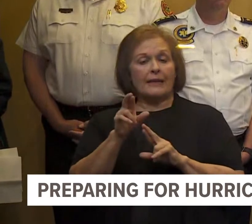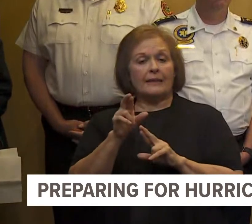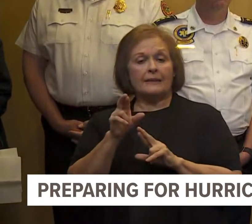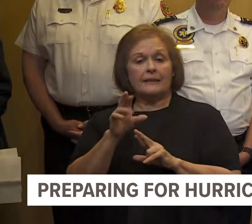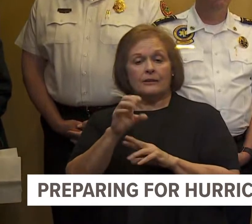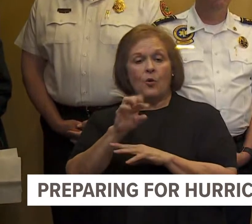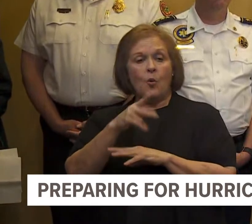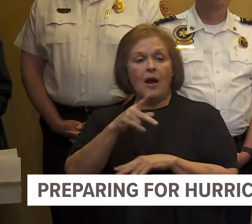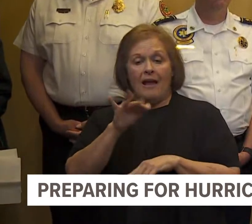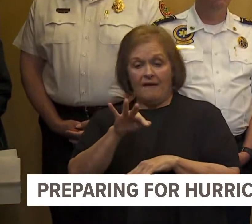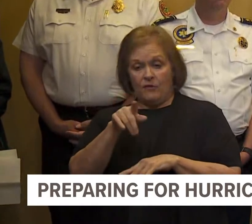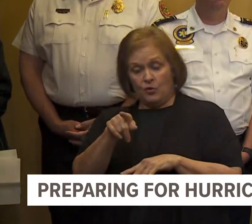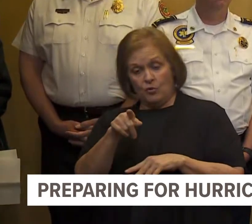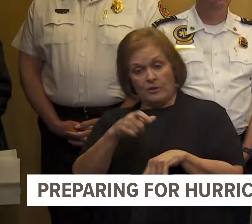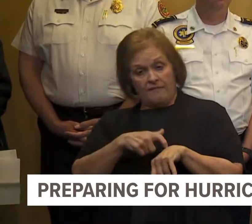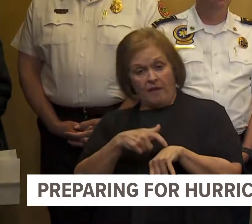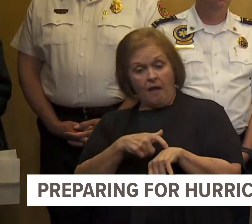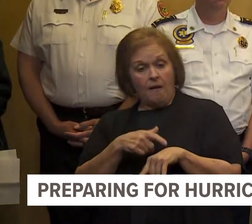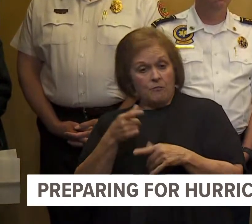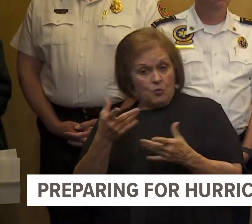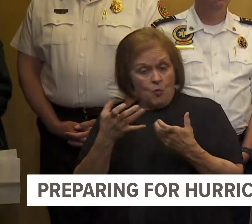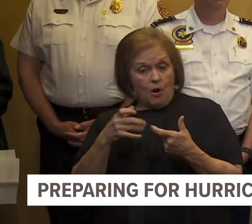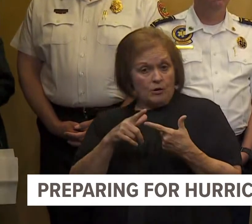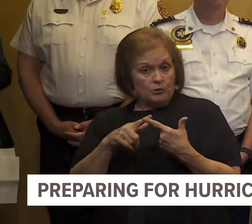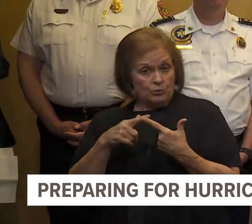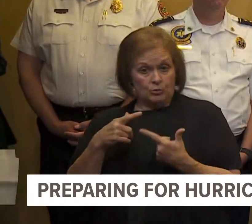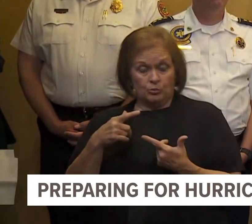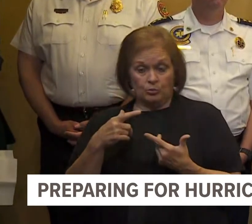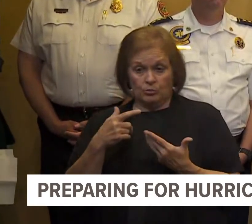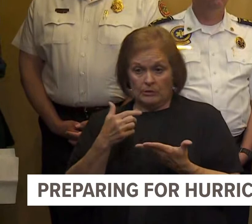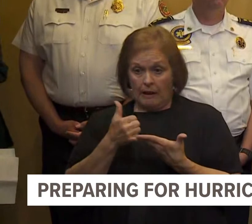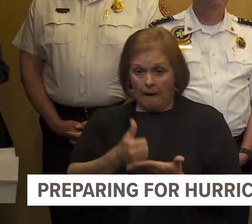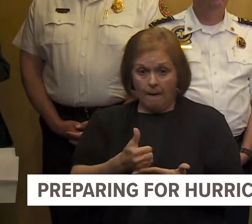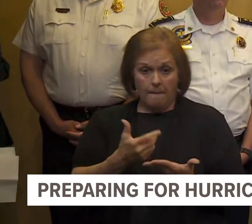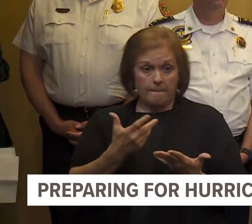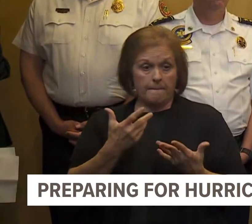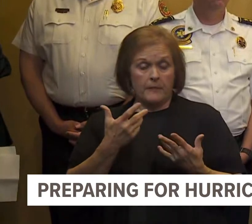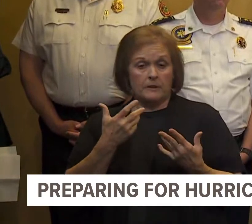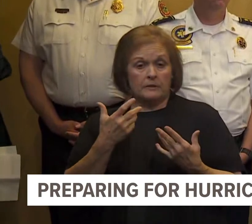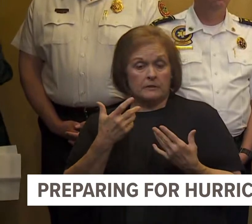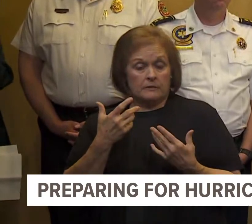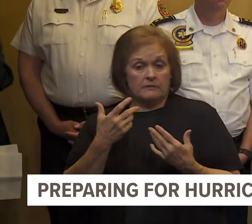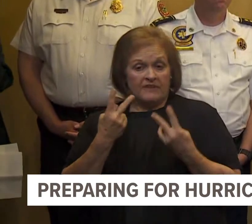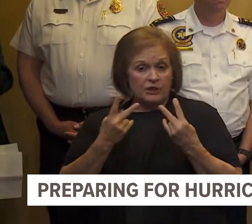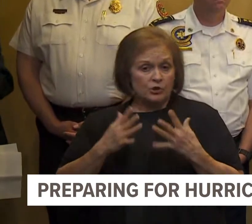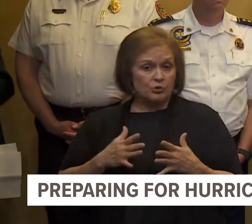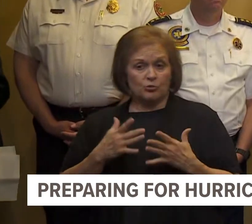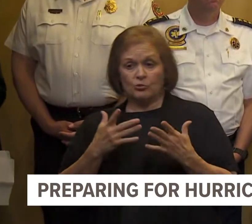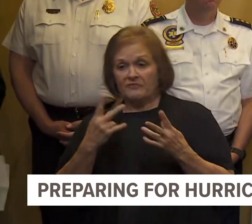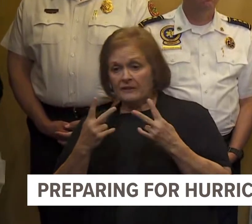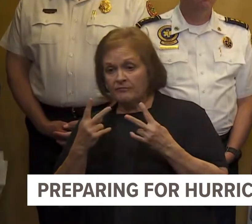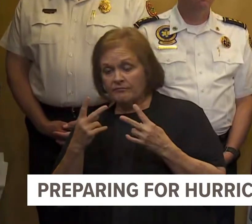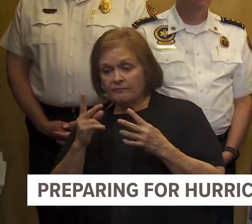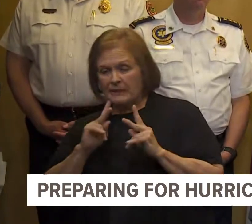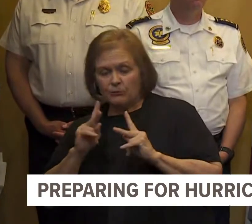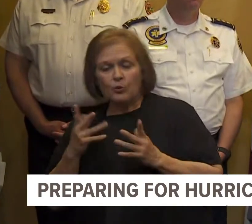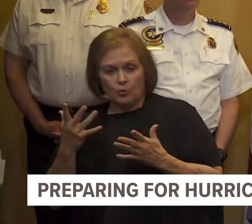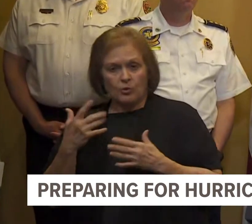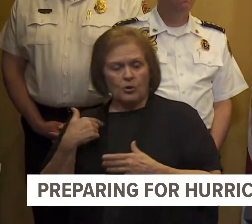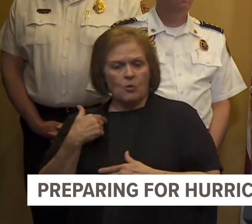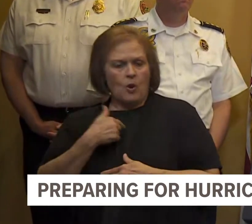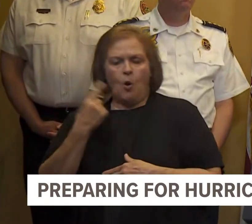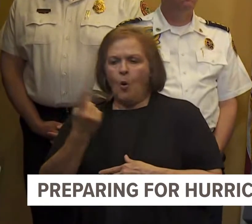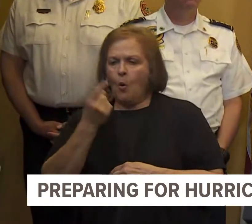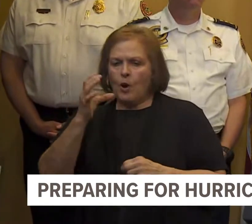some time and are interested in assisting your fellow residents and visitors with hurricane preparedness. We're always looking